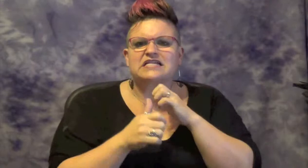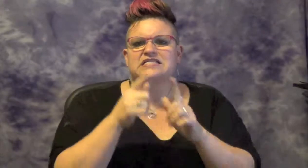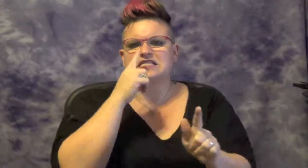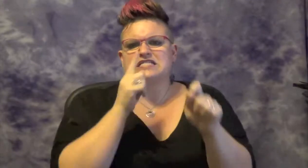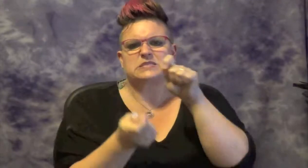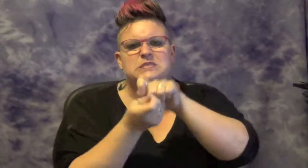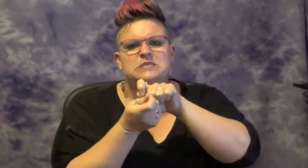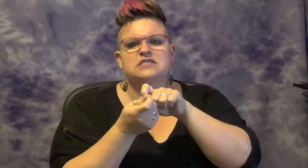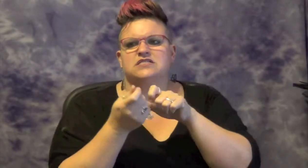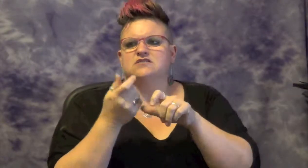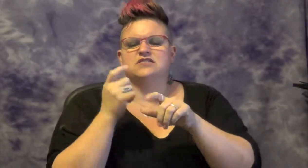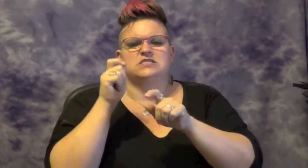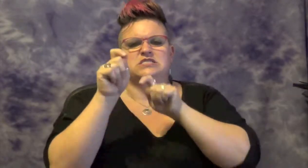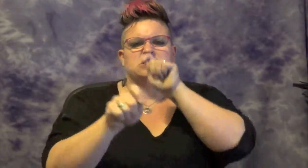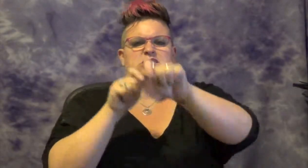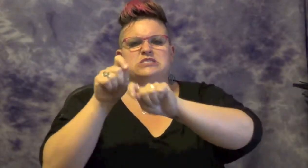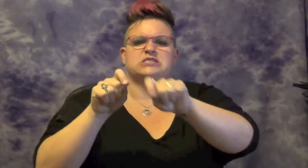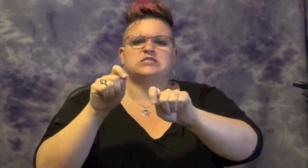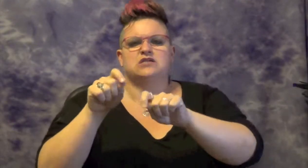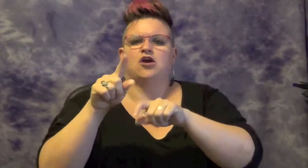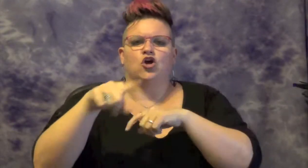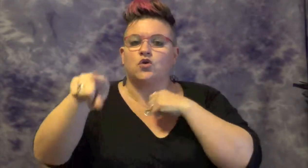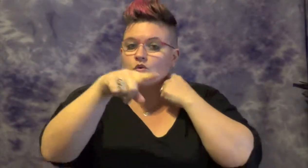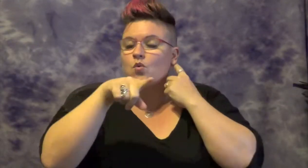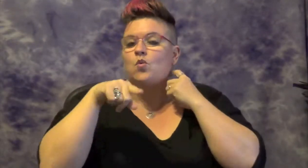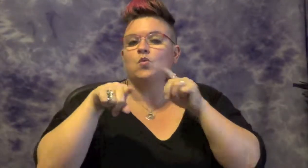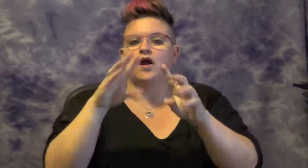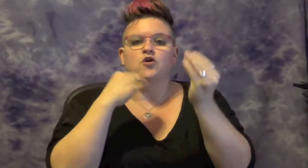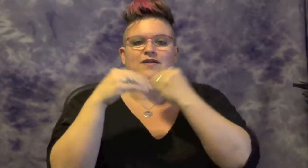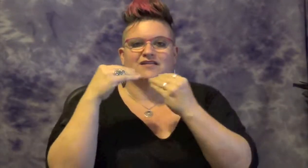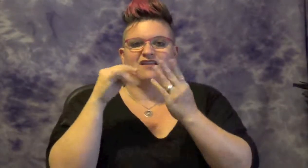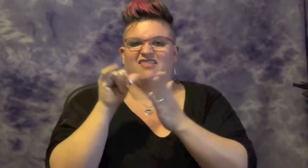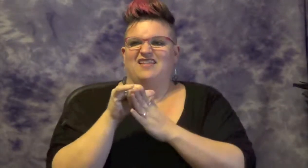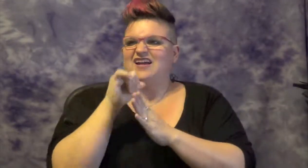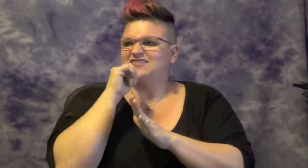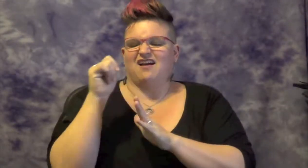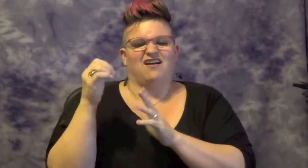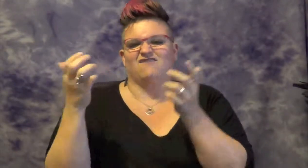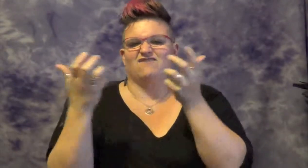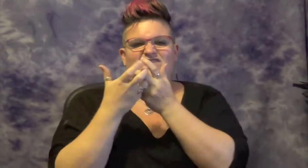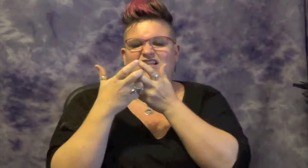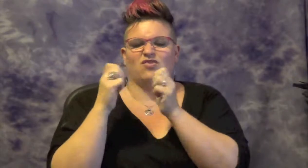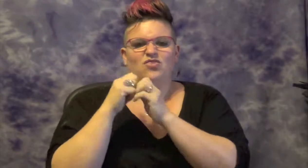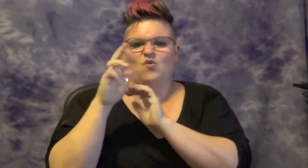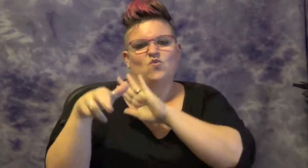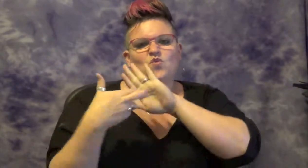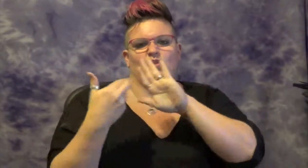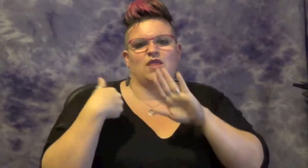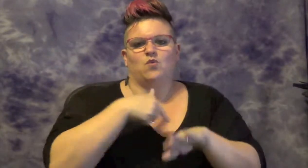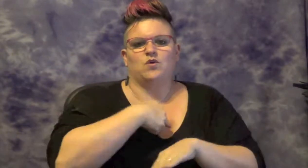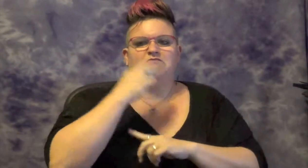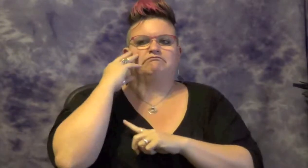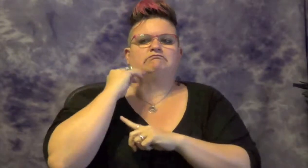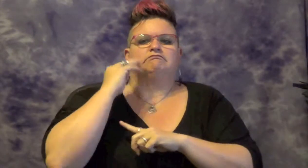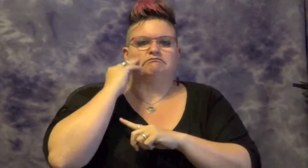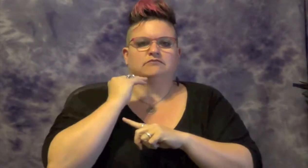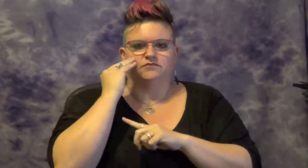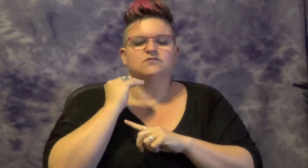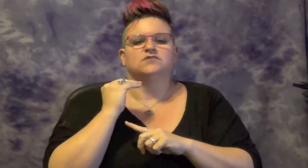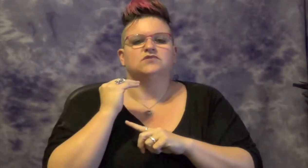typically the status quo of what we would think a waiter is supposed to be, nice and friendly. Actually, they are very mean and they're rude.